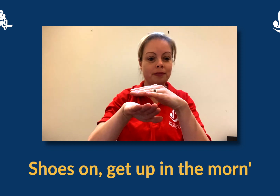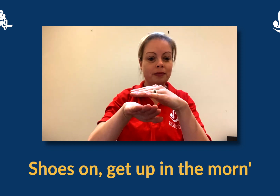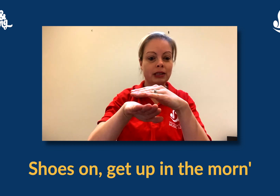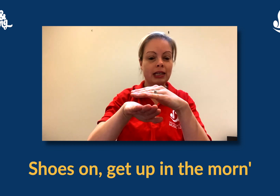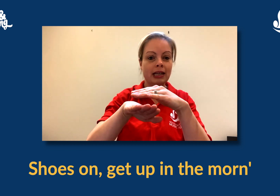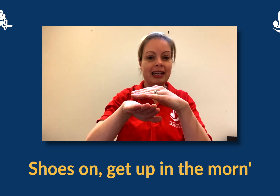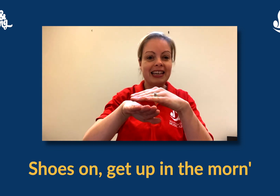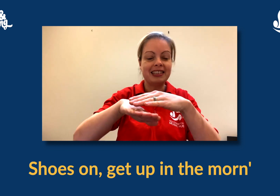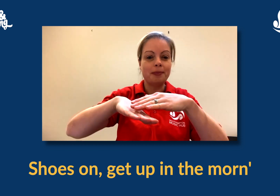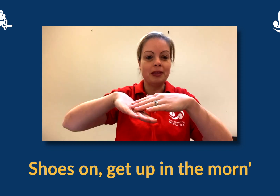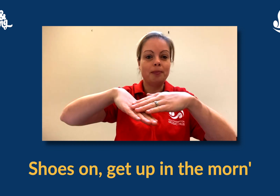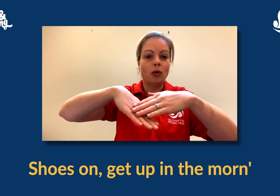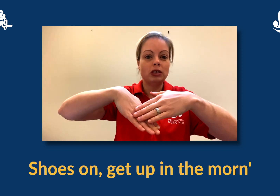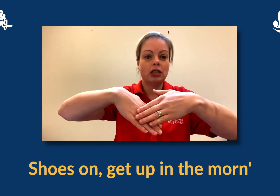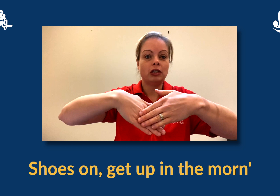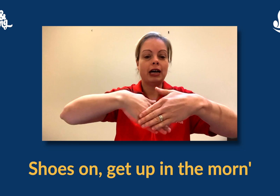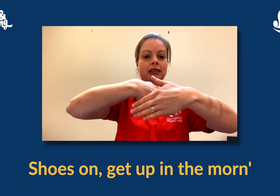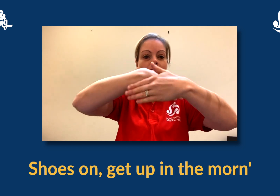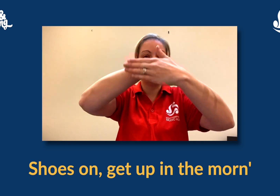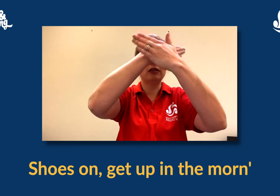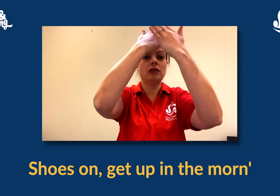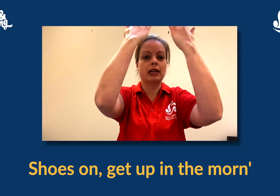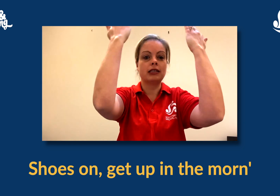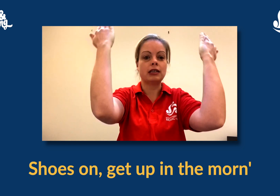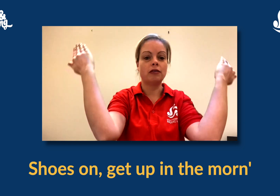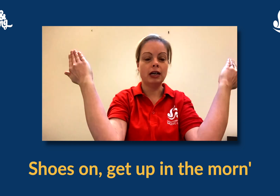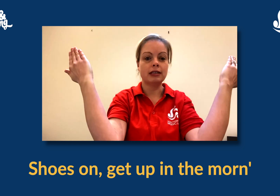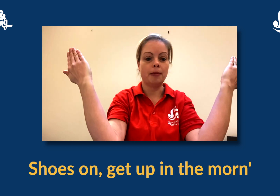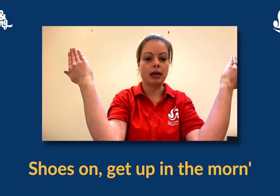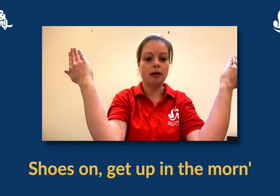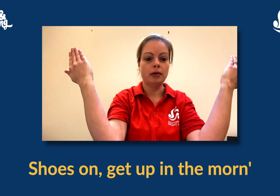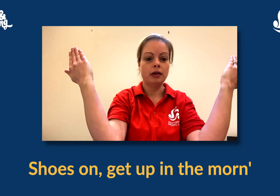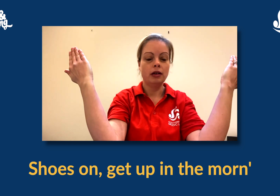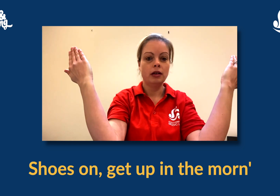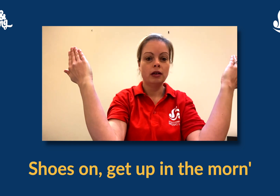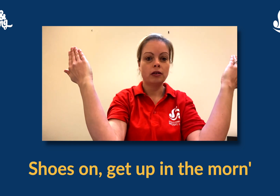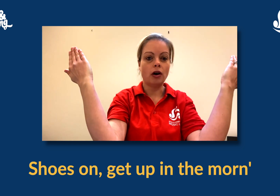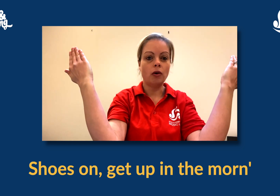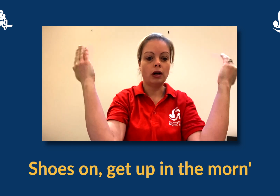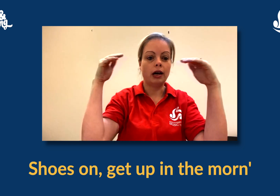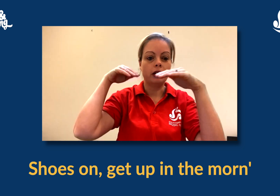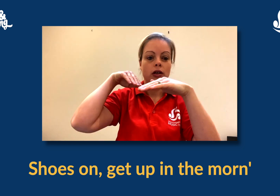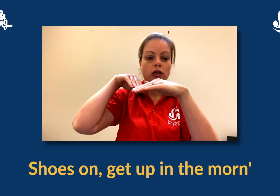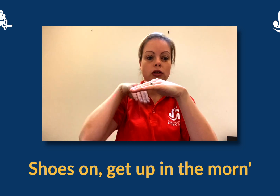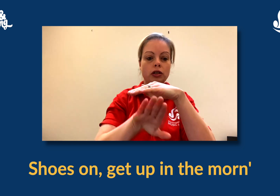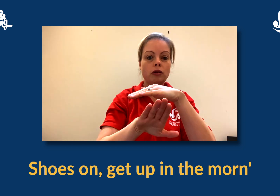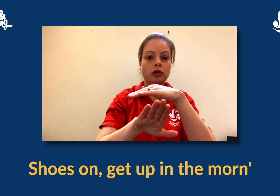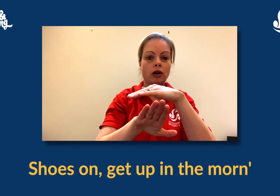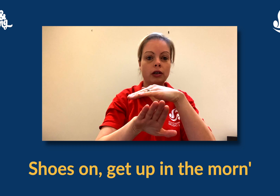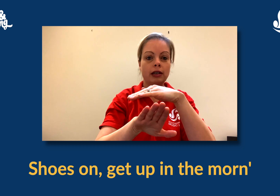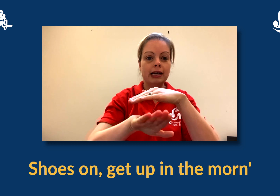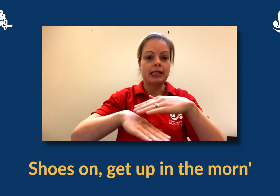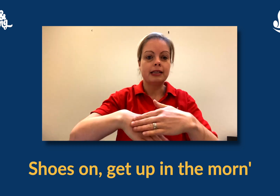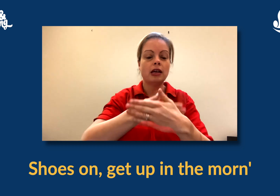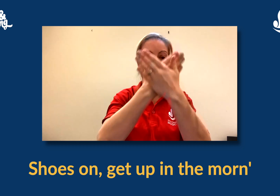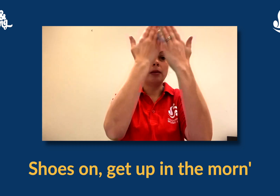on, get up in the morn, turn your hands round to do like a sunrise coming up. So the whole line, shoes